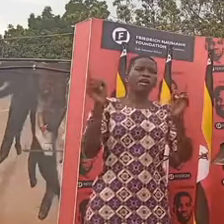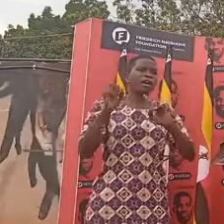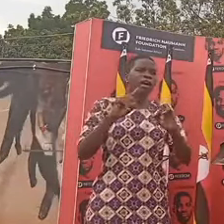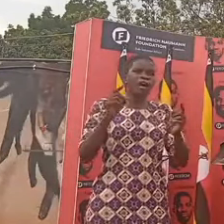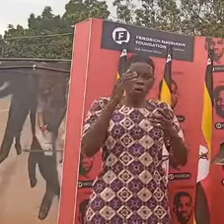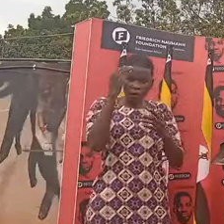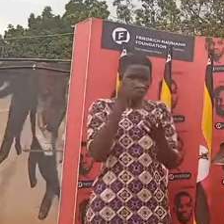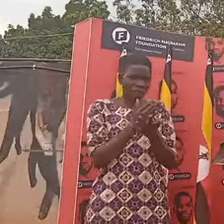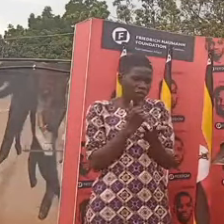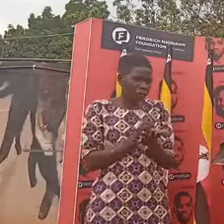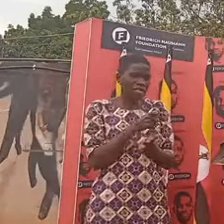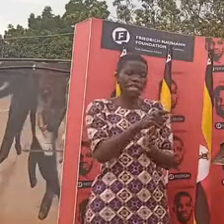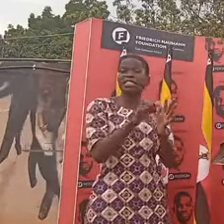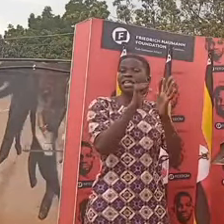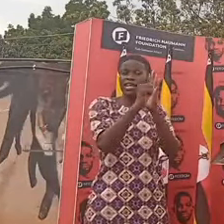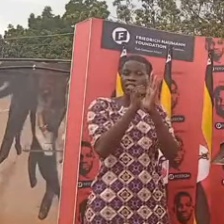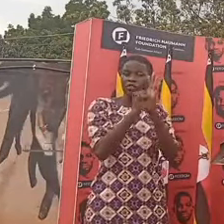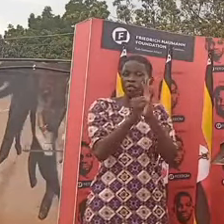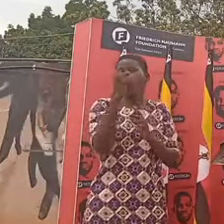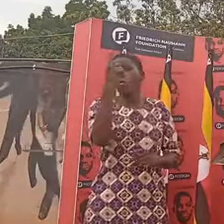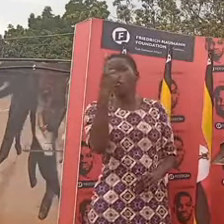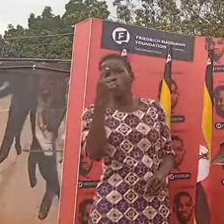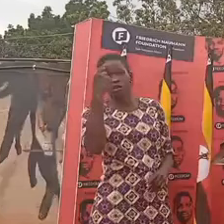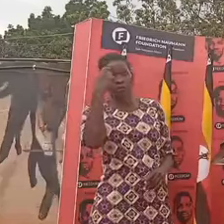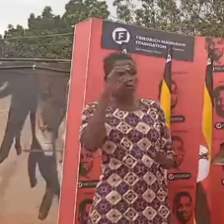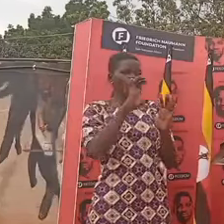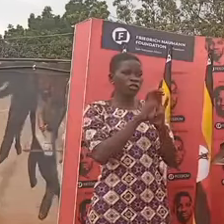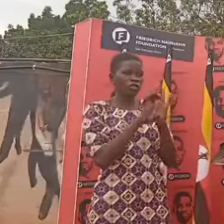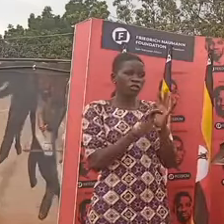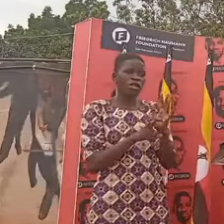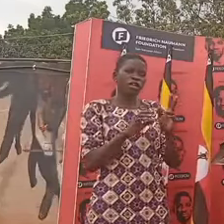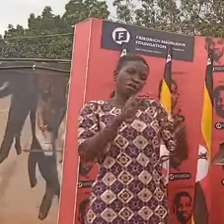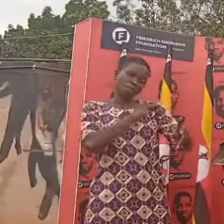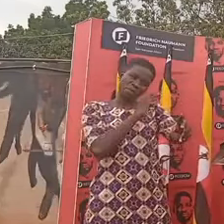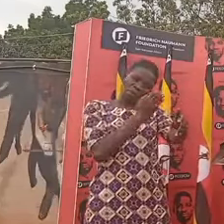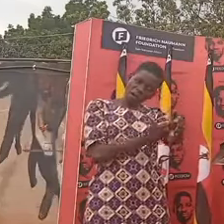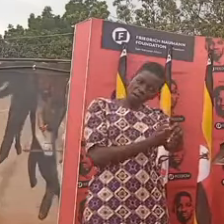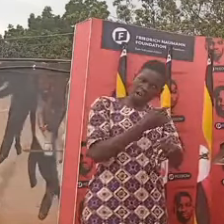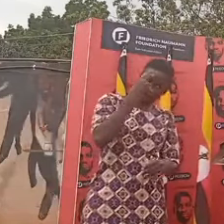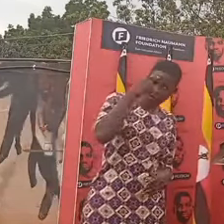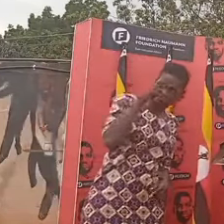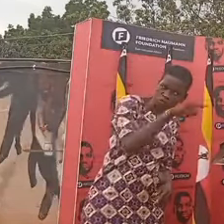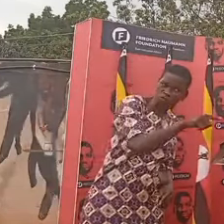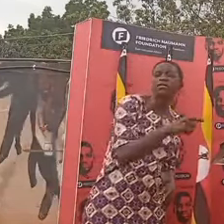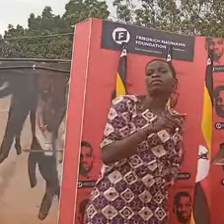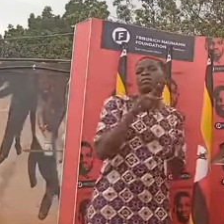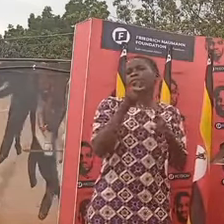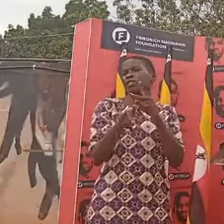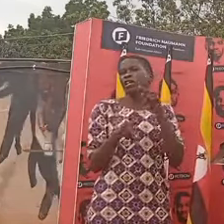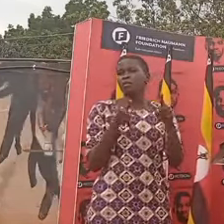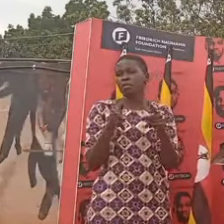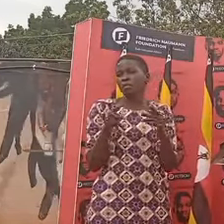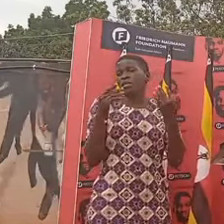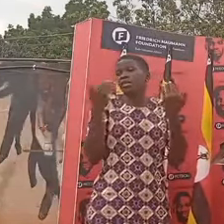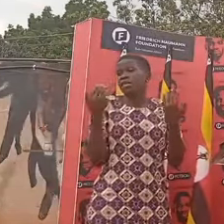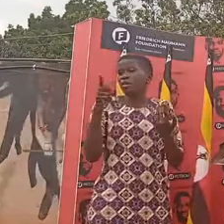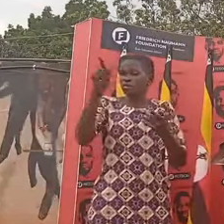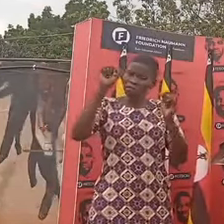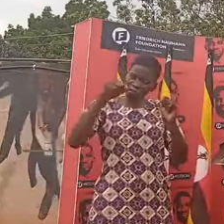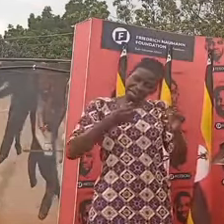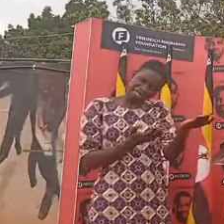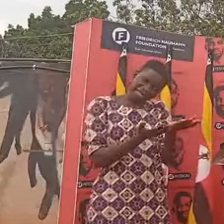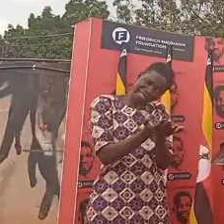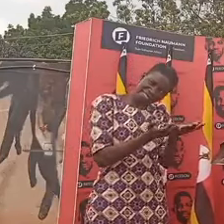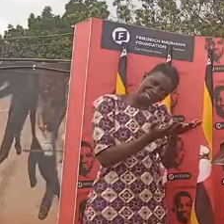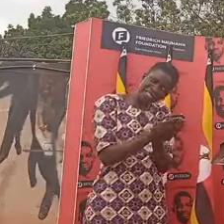eyo article 1 ya constitution yaffe egamba nti amaanyi g'abantu ate ngeera ne president Museveni gwe baweereza mu kifo ky'okuweereza bannayuganda yafaayo